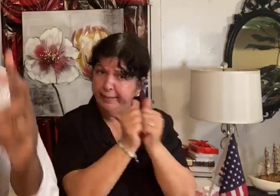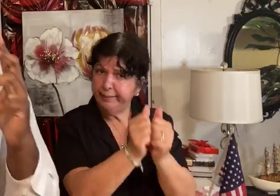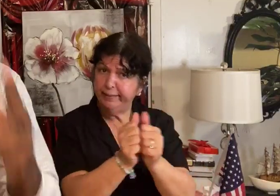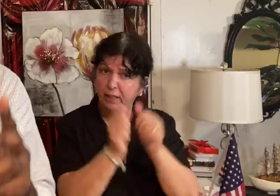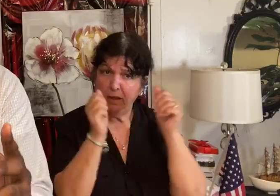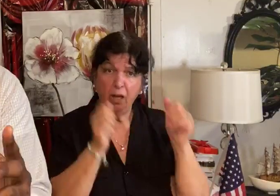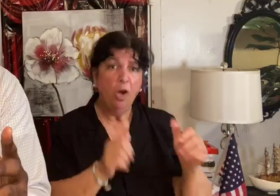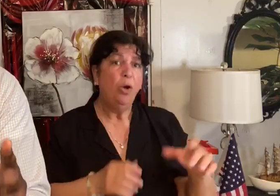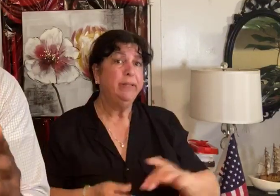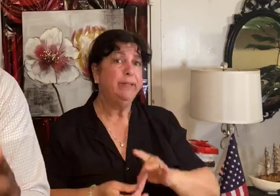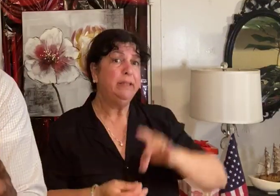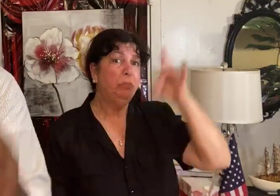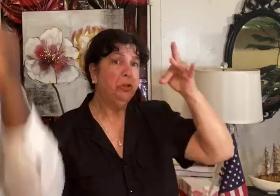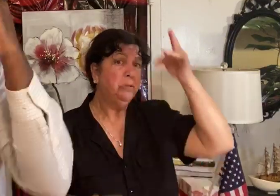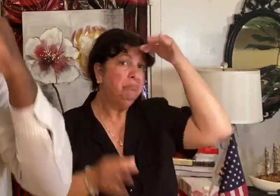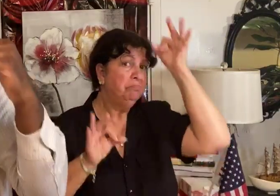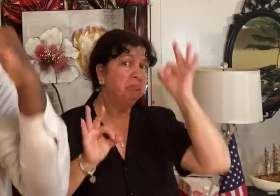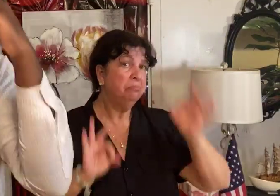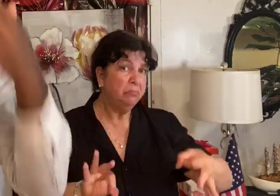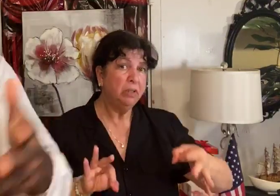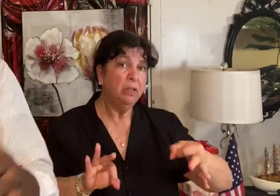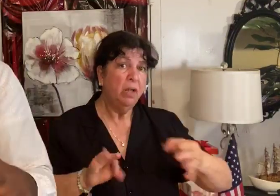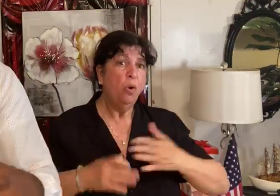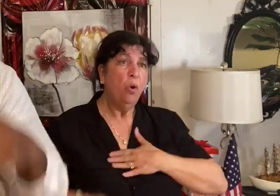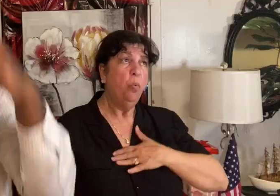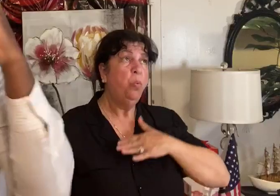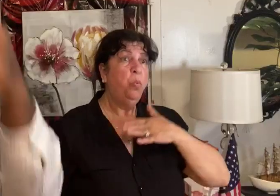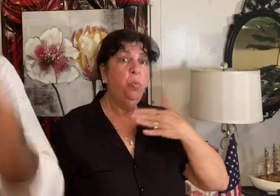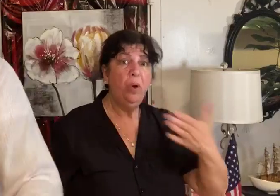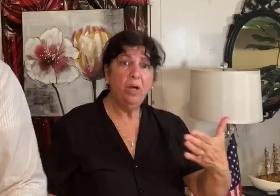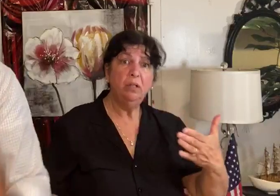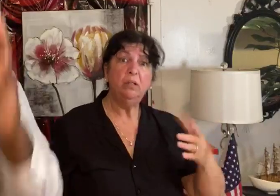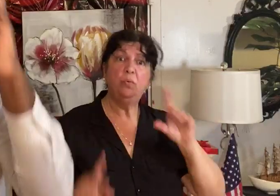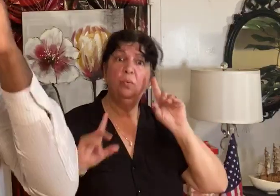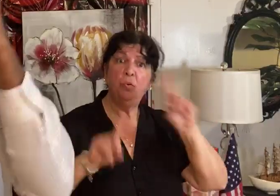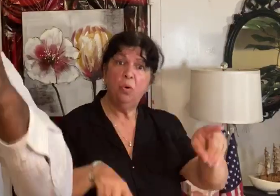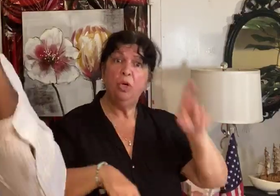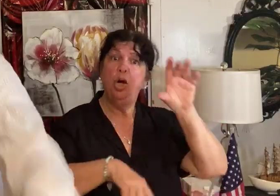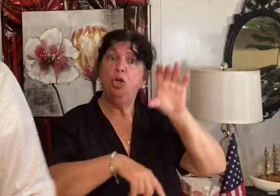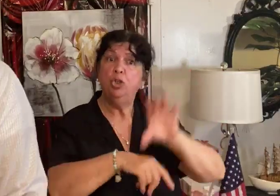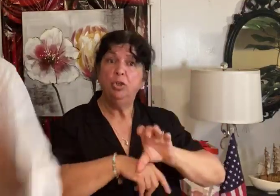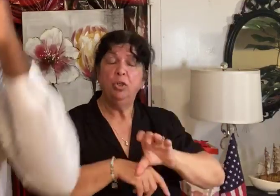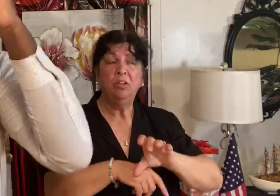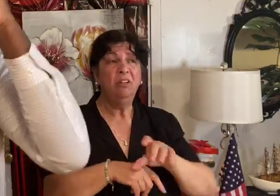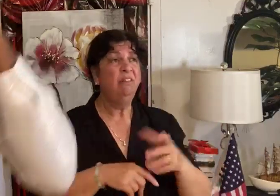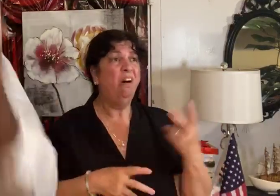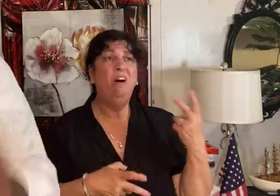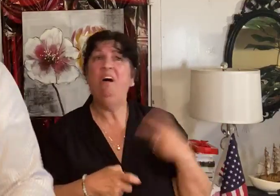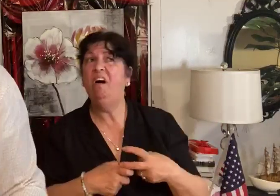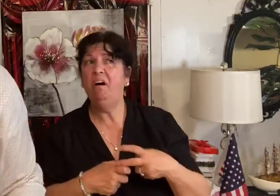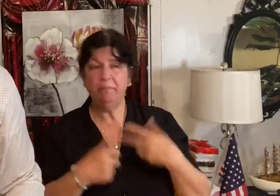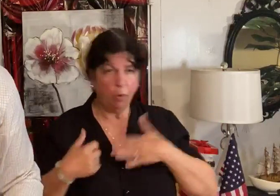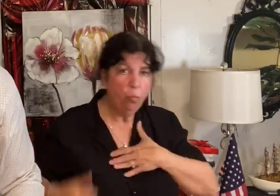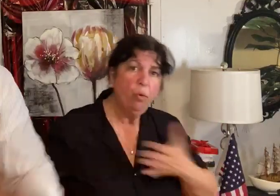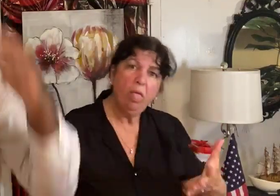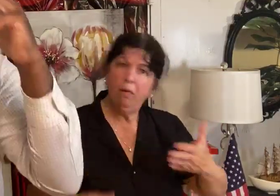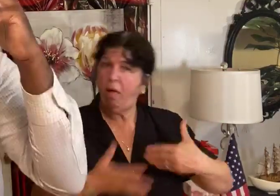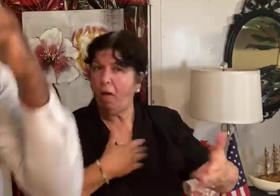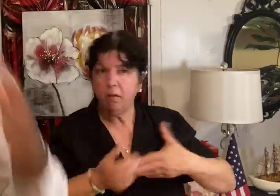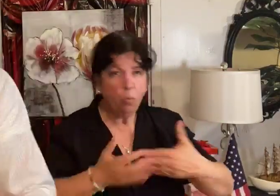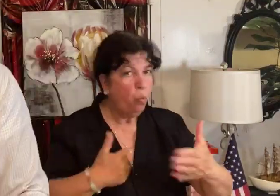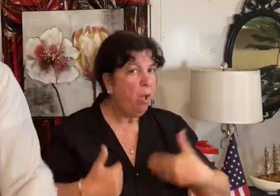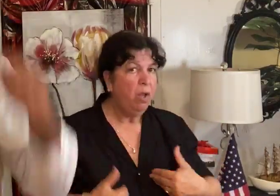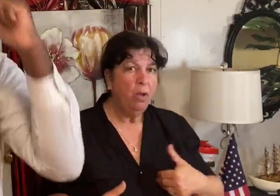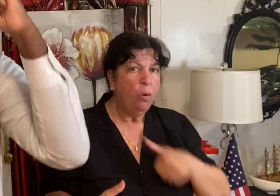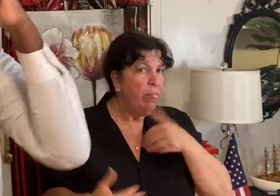did it with a spirit of determination. They were willing to go to church when it was not convenient. They were willing to go to church when it